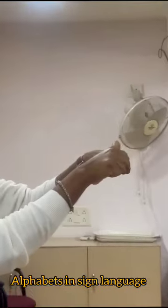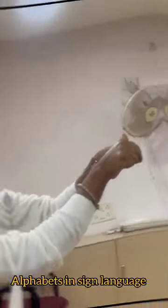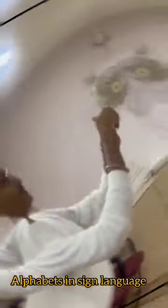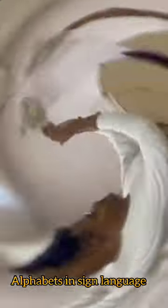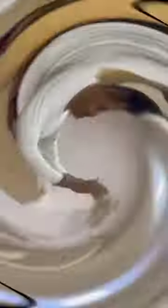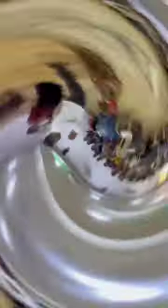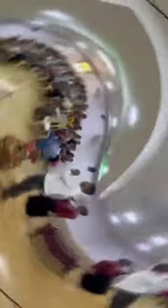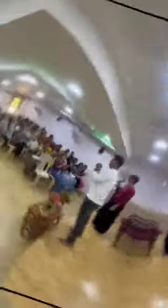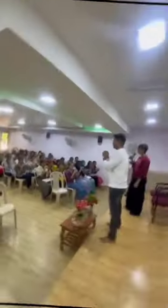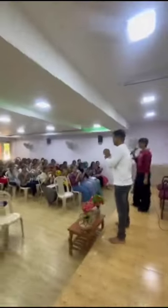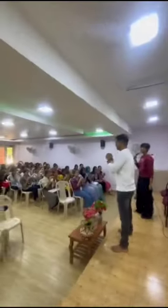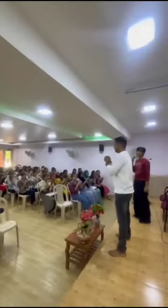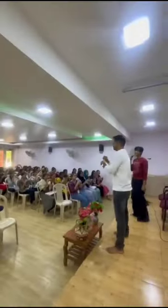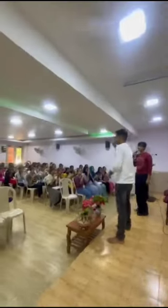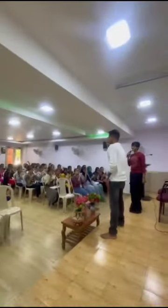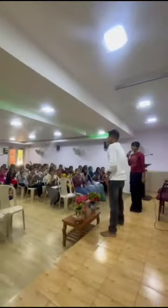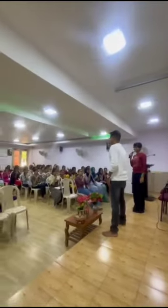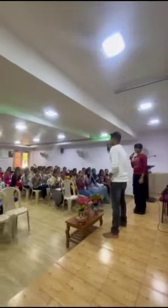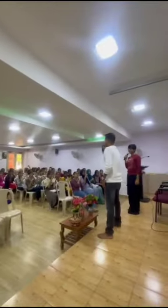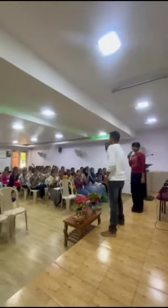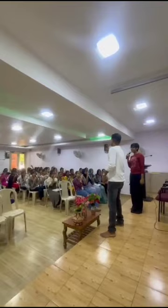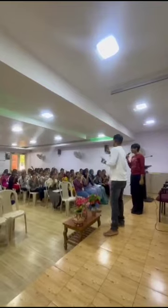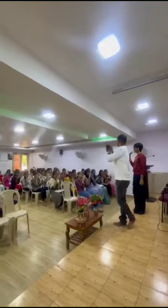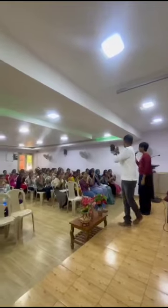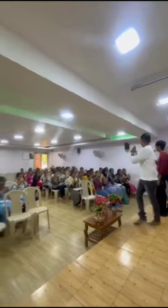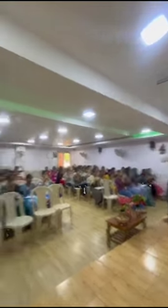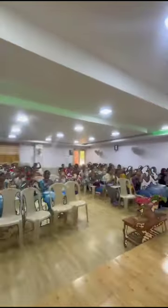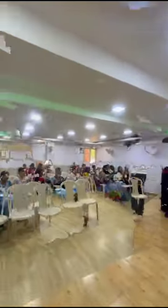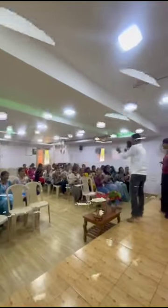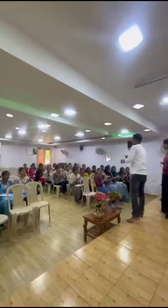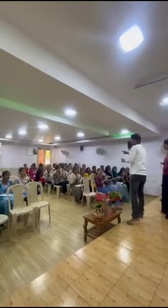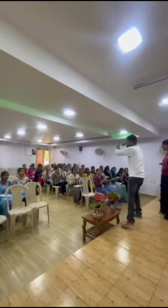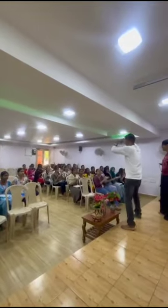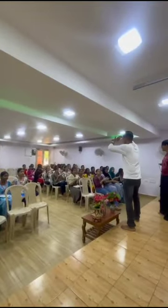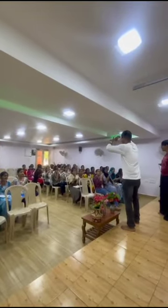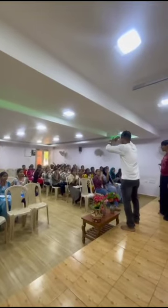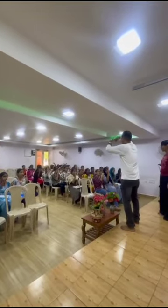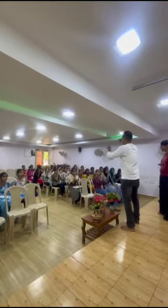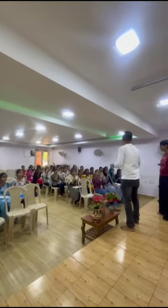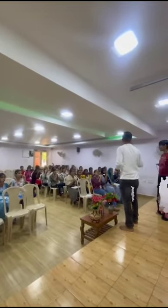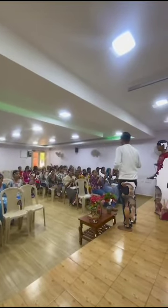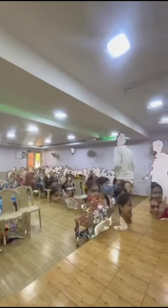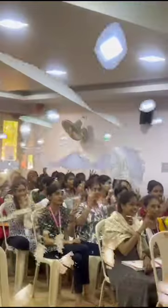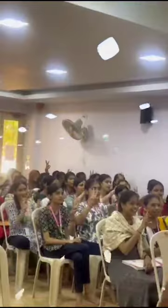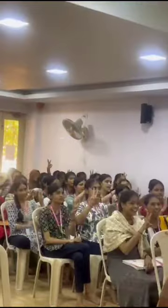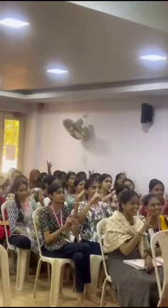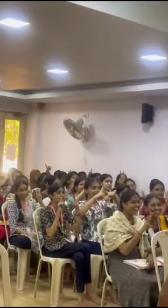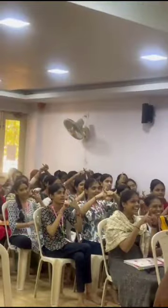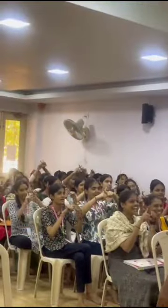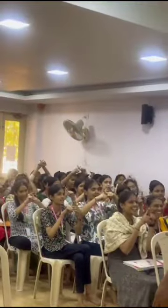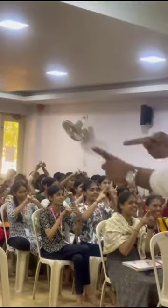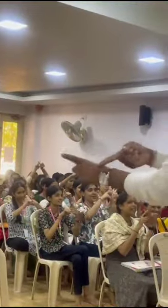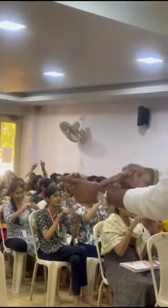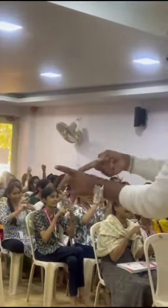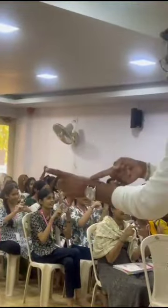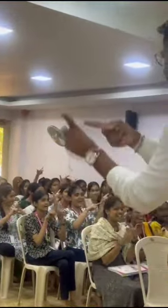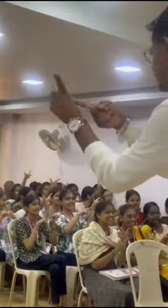P, C, D, N, O, W, S, I.